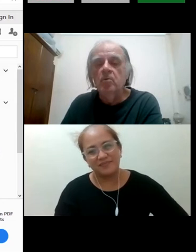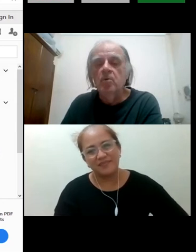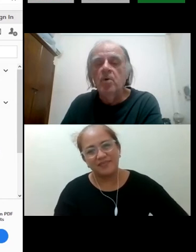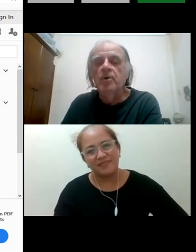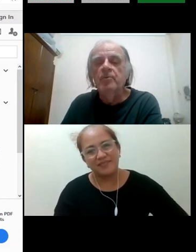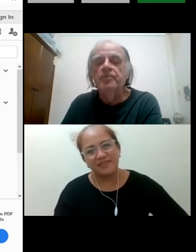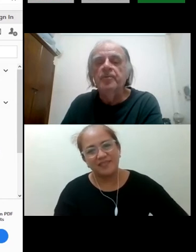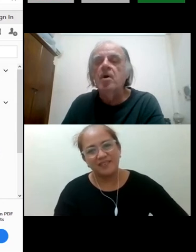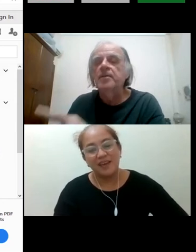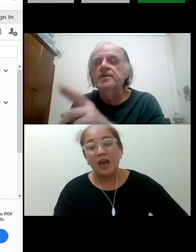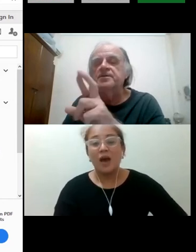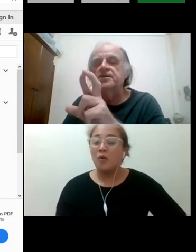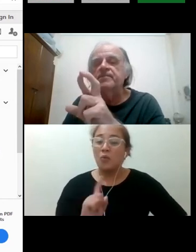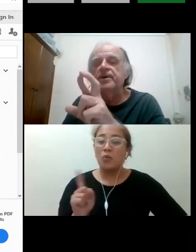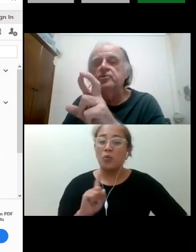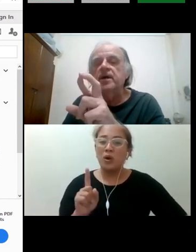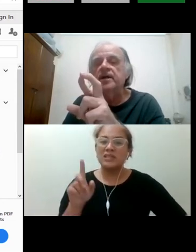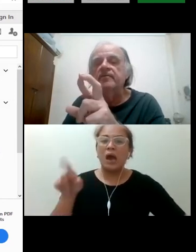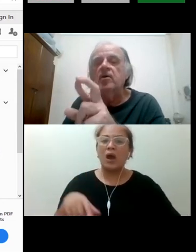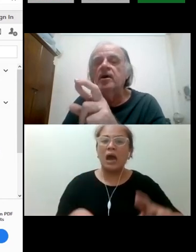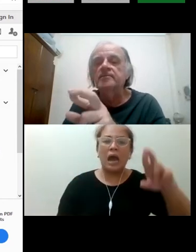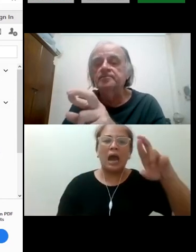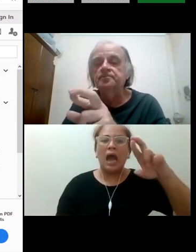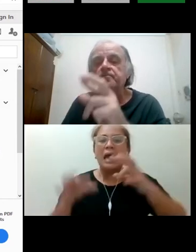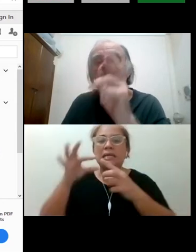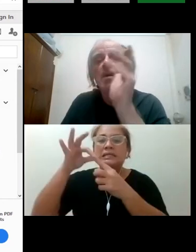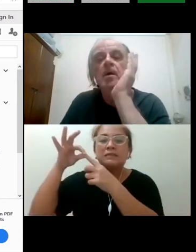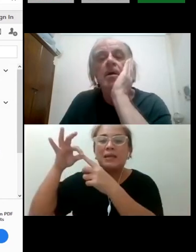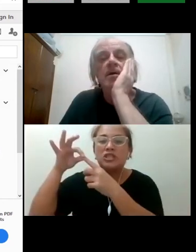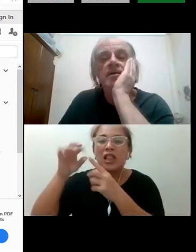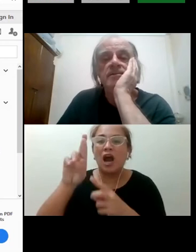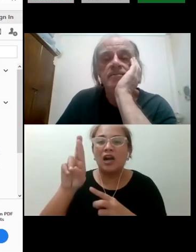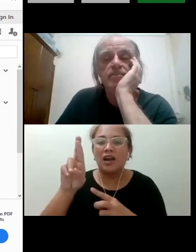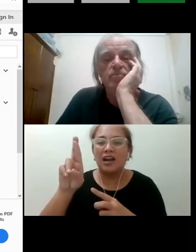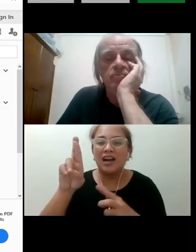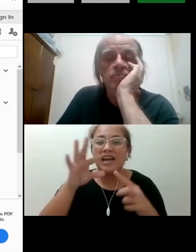So what we would call this is a special kind of R.